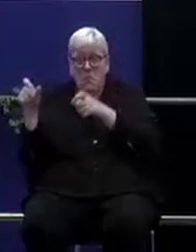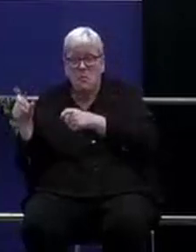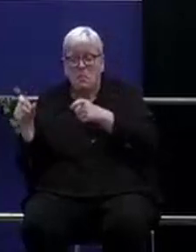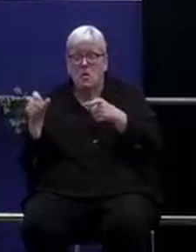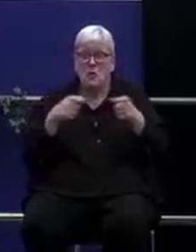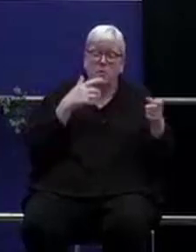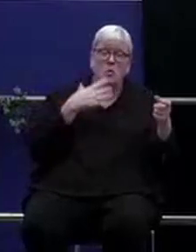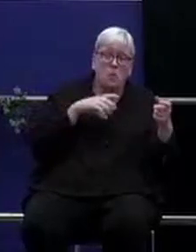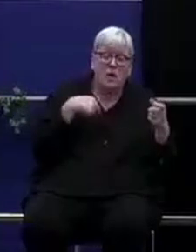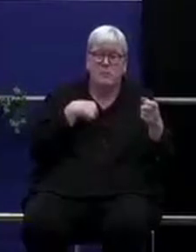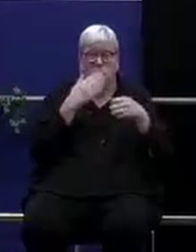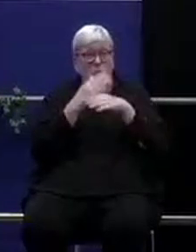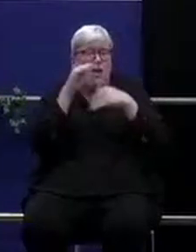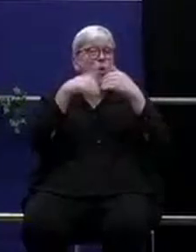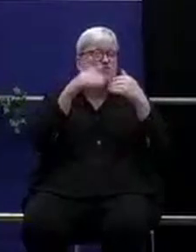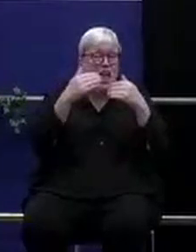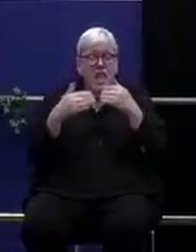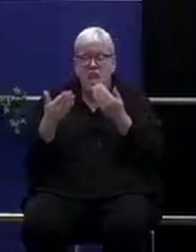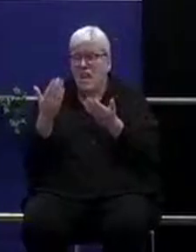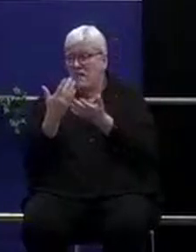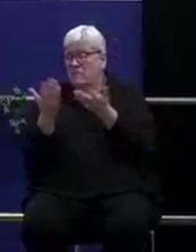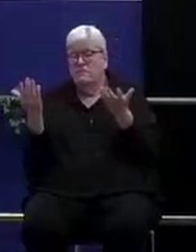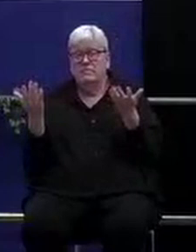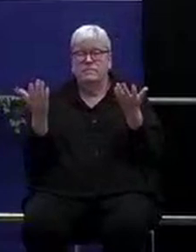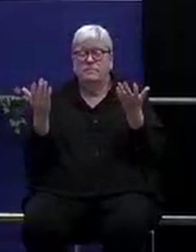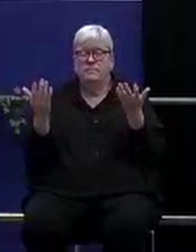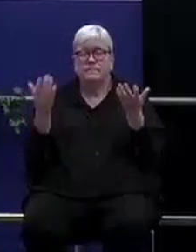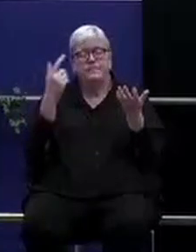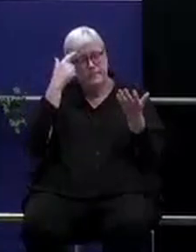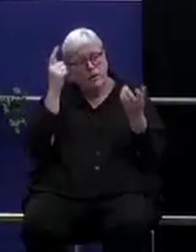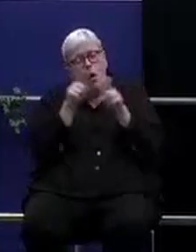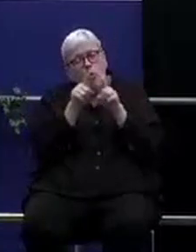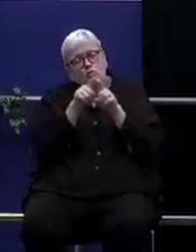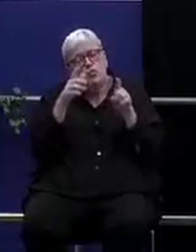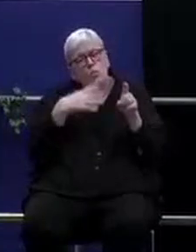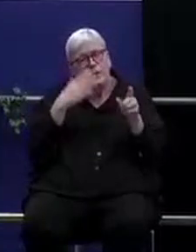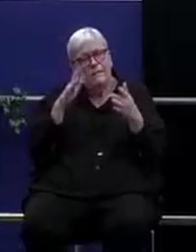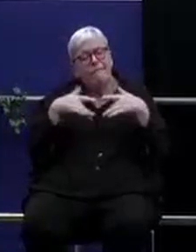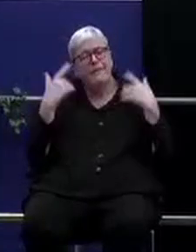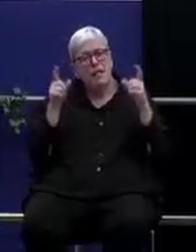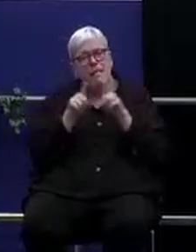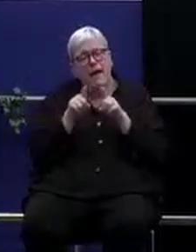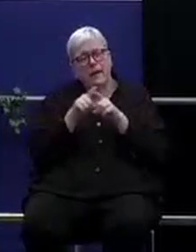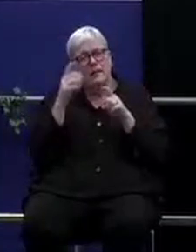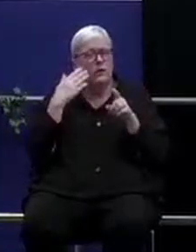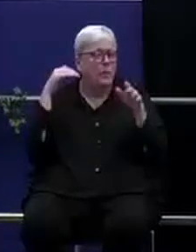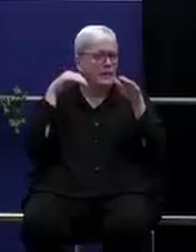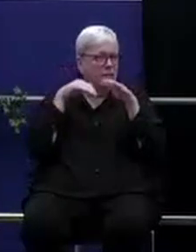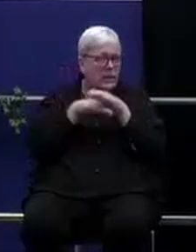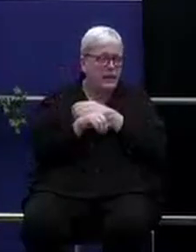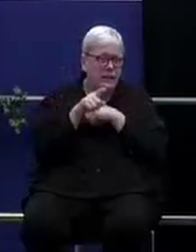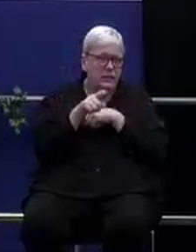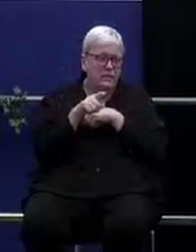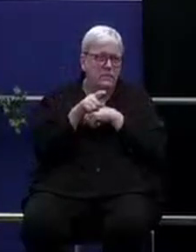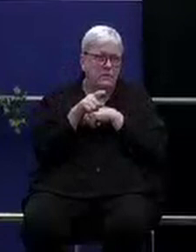worked in the laundry of the bunker. But I think I also wanted it to feel like when you're in, essentially,